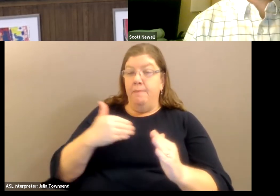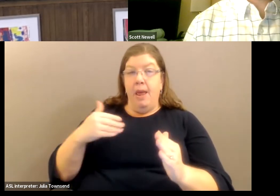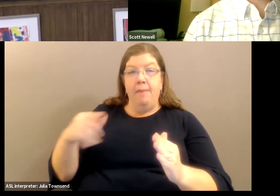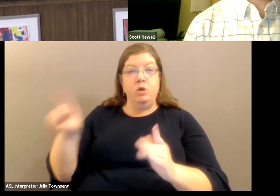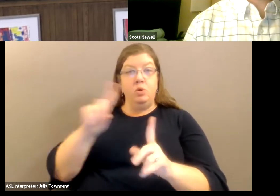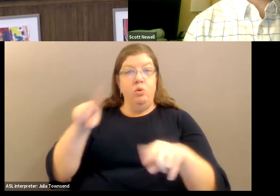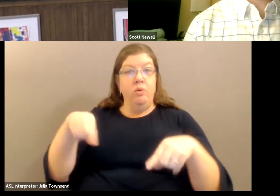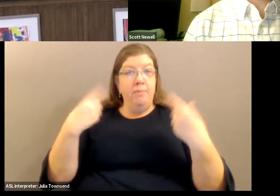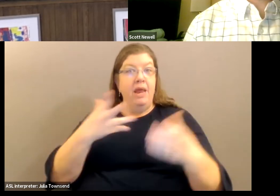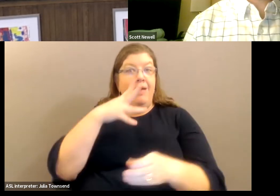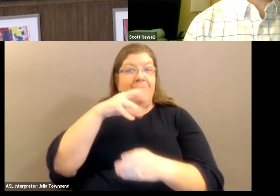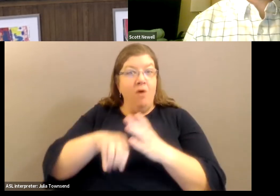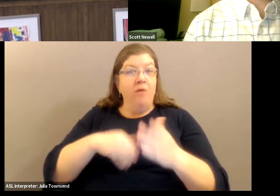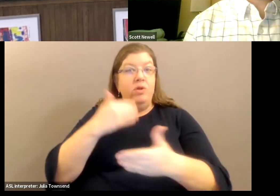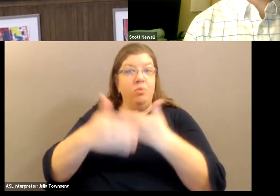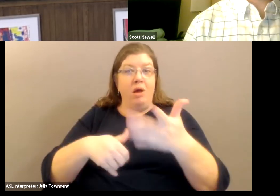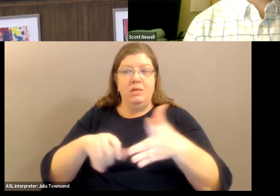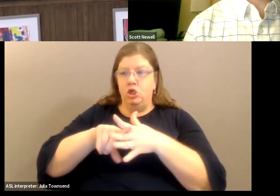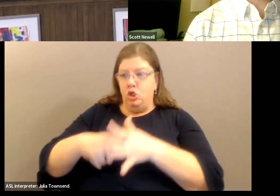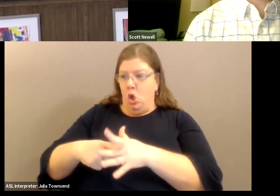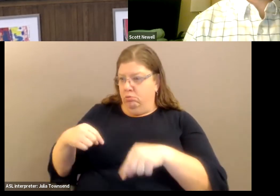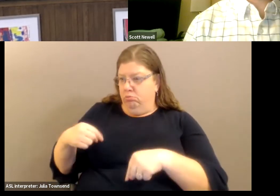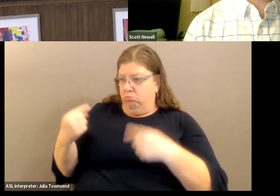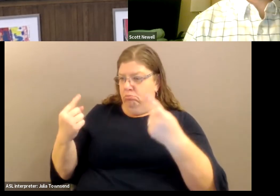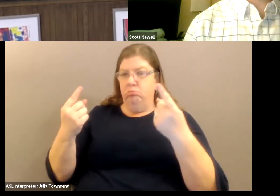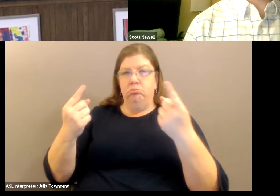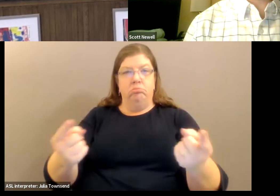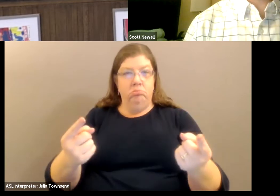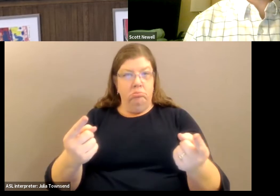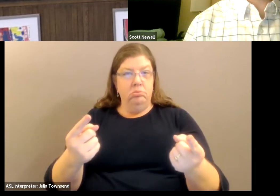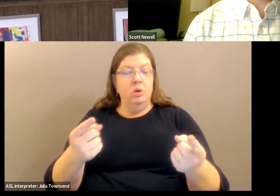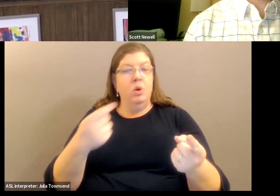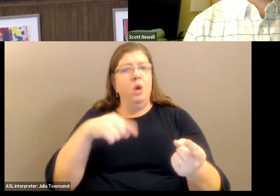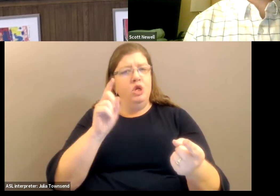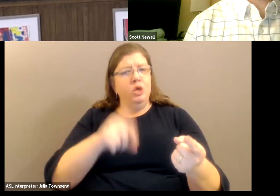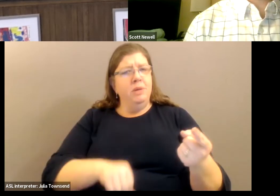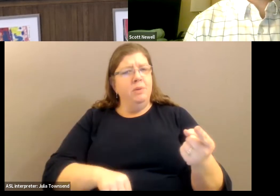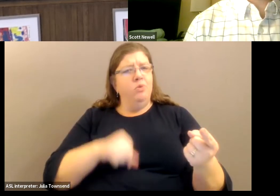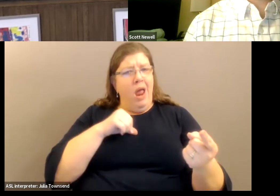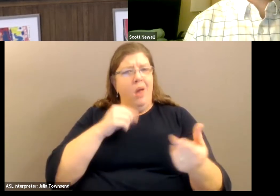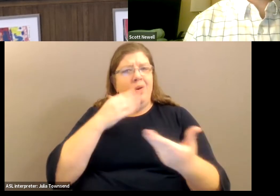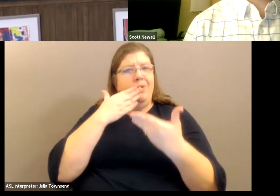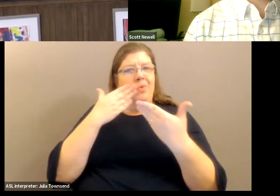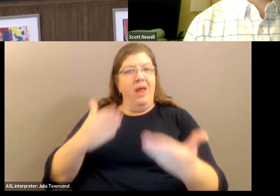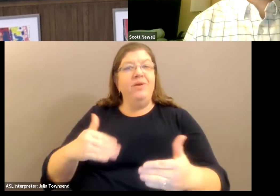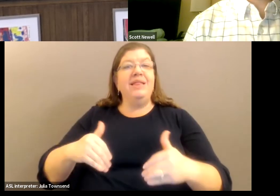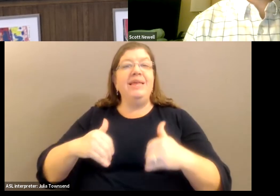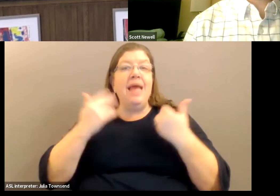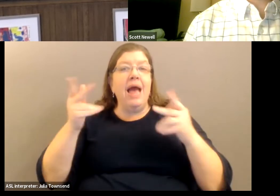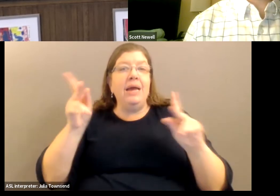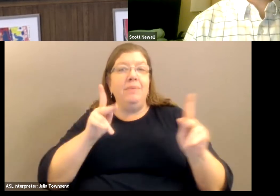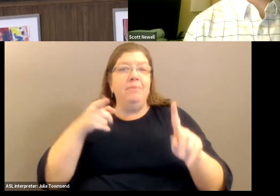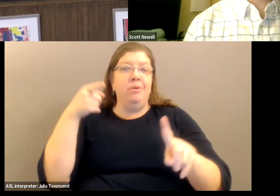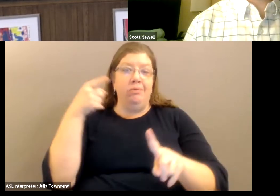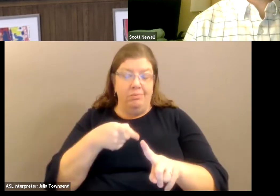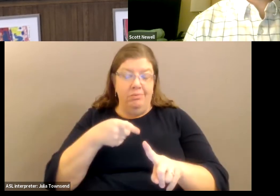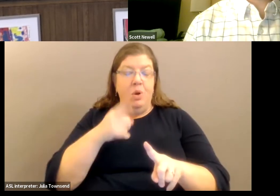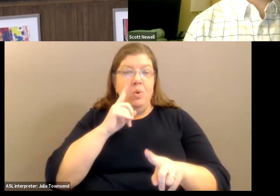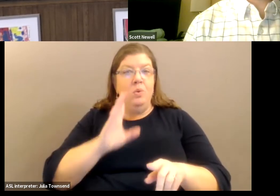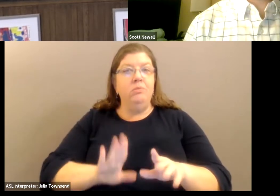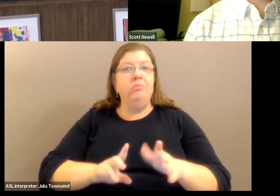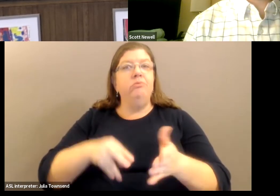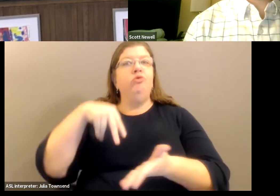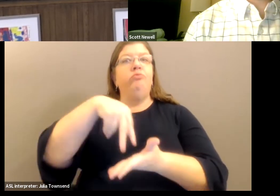been with the process from the start. And I think we should be really proud and grateful that young people in particular stepped